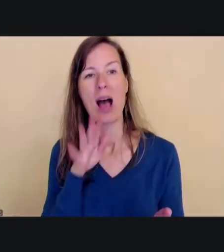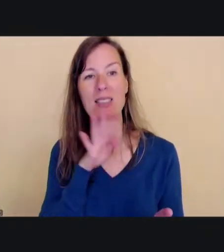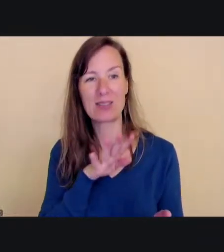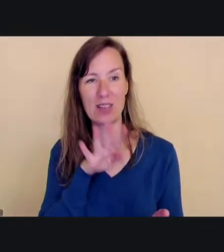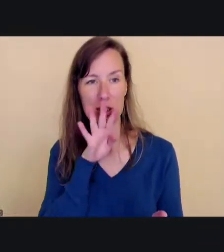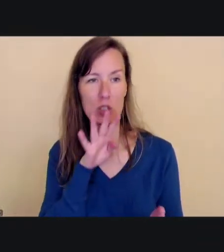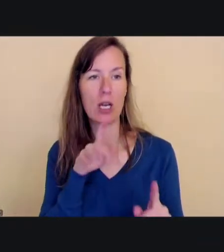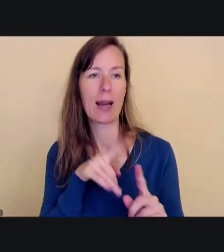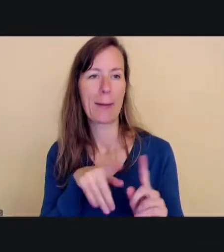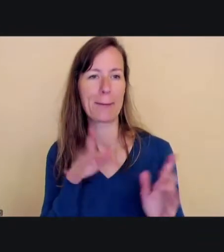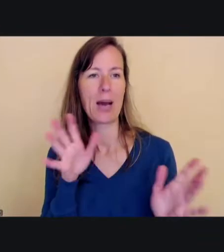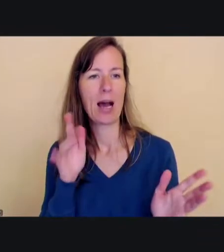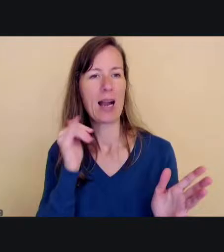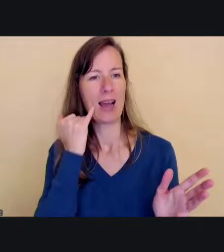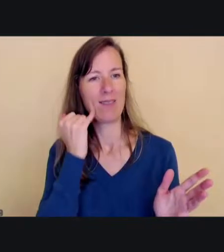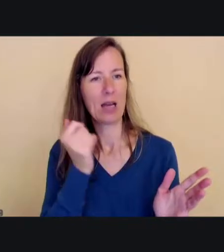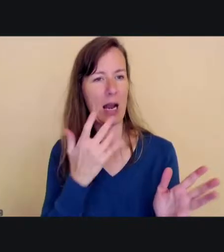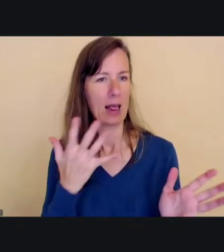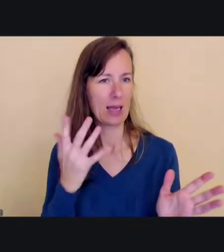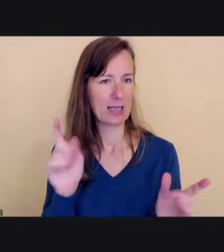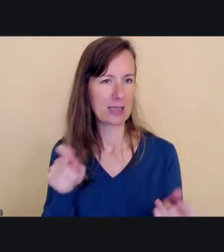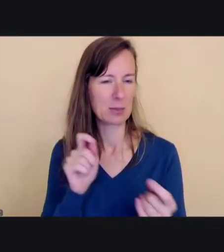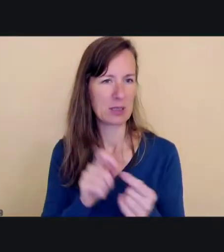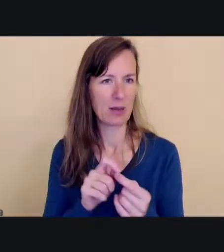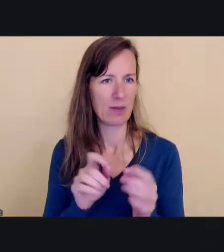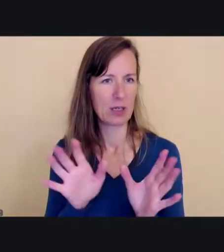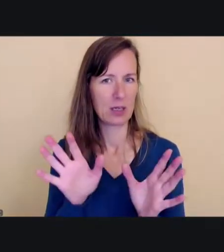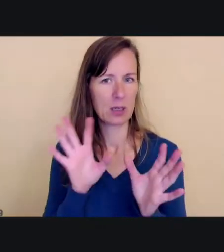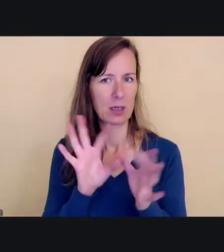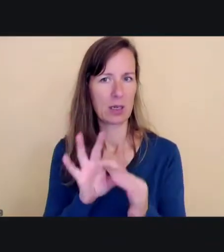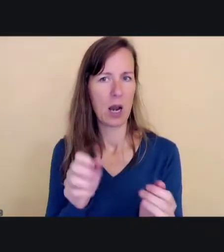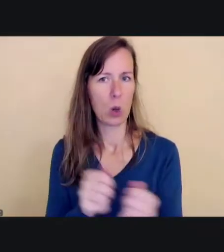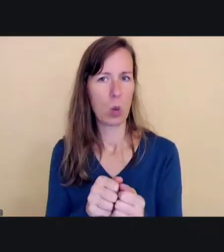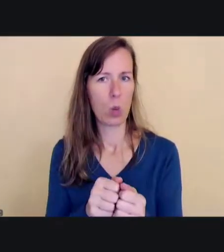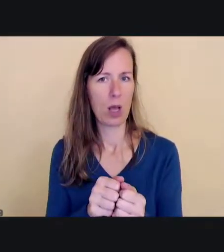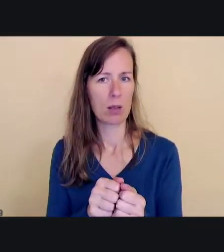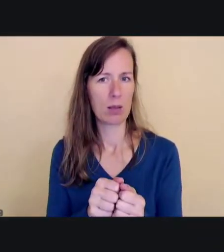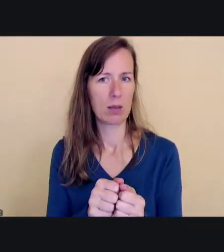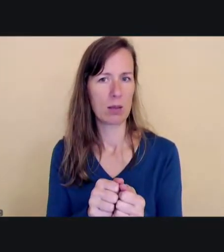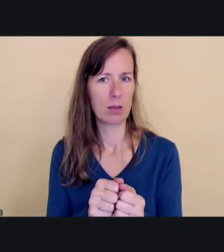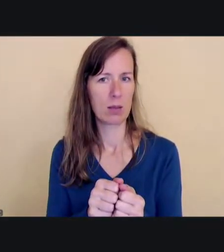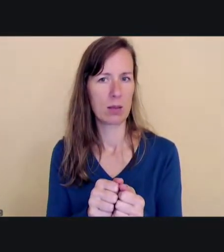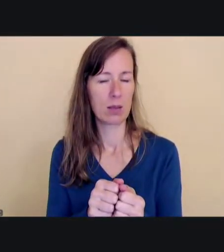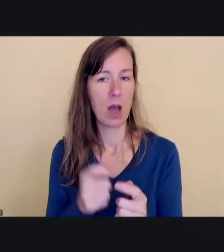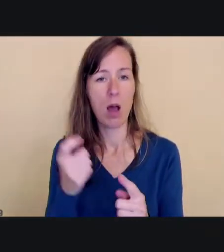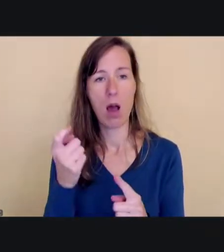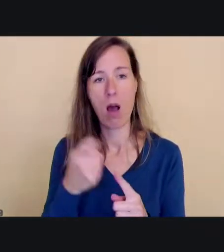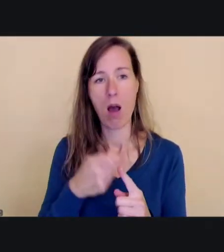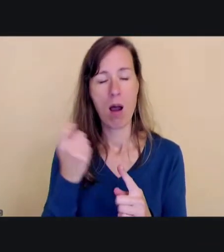anything particularly to do with automated